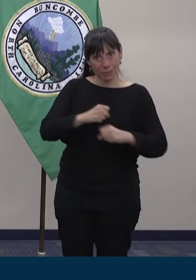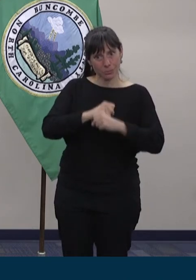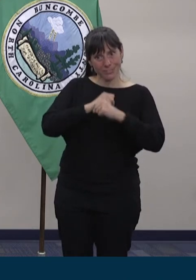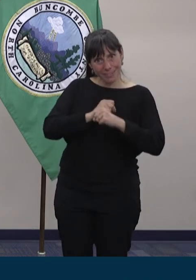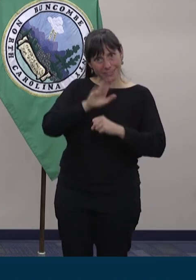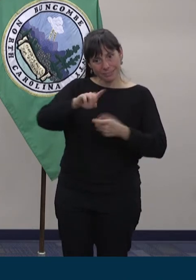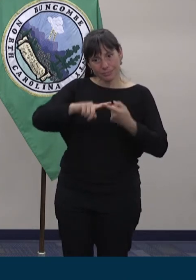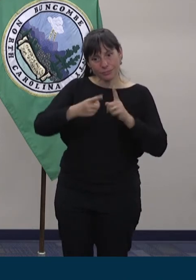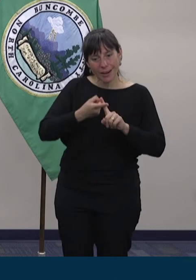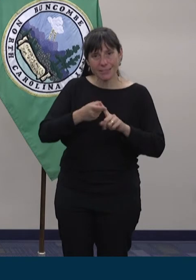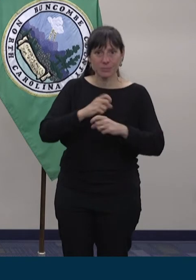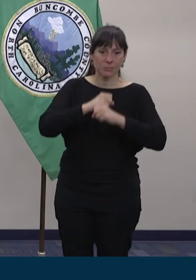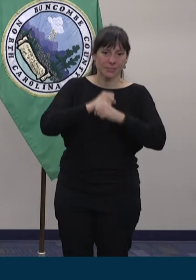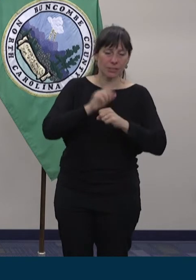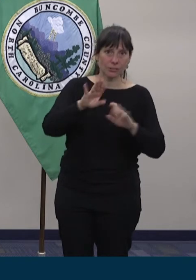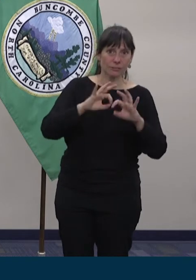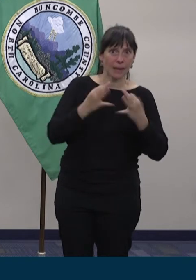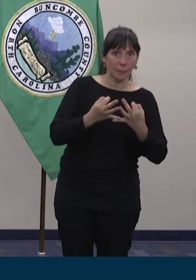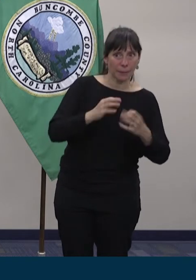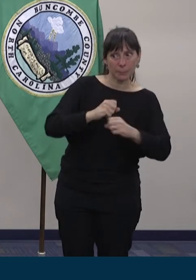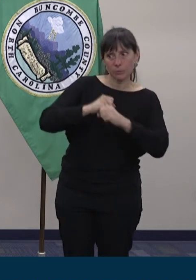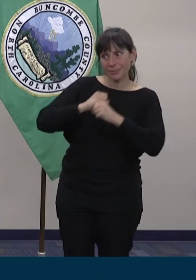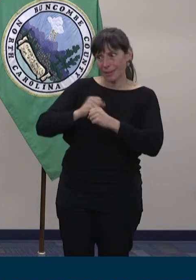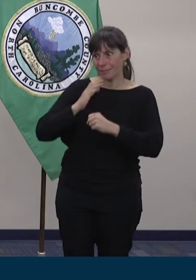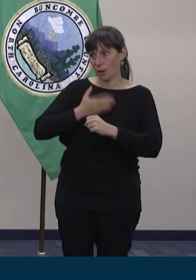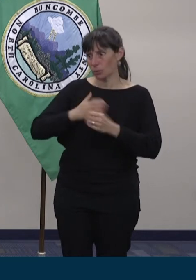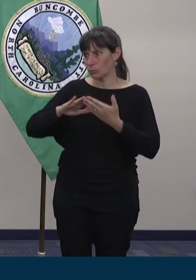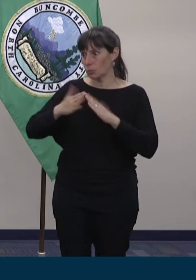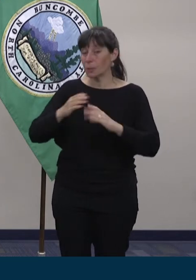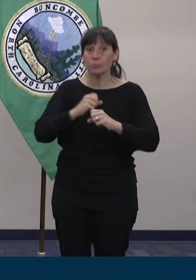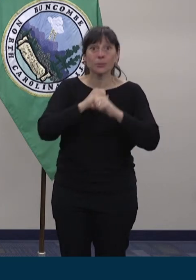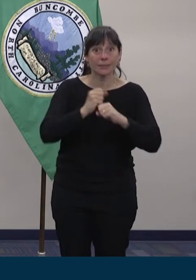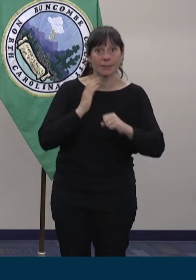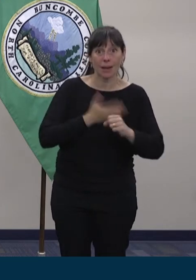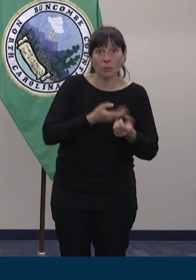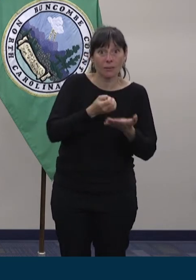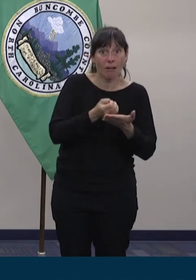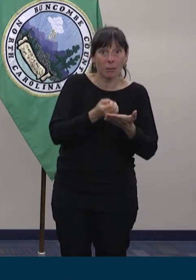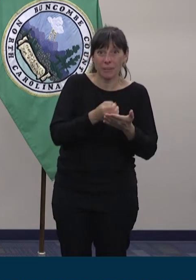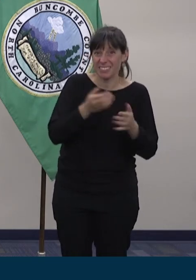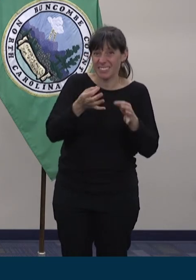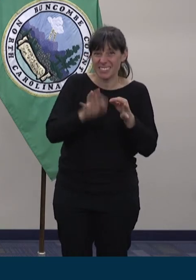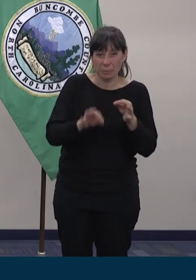our entire community, and our economy by following these simple steps.